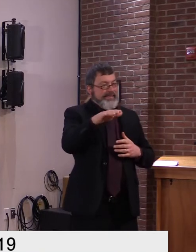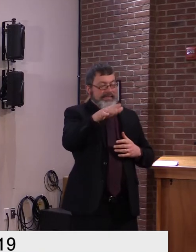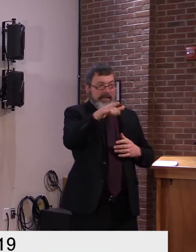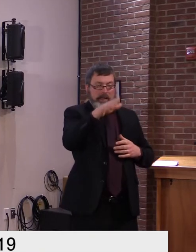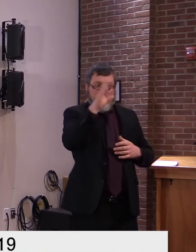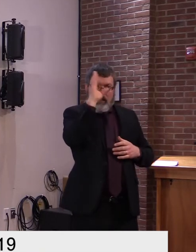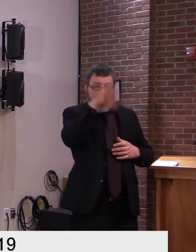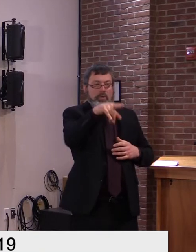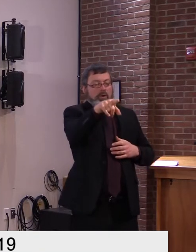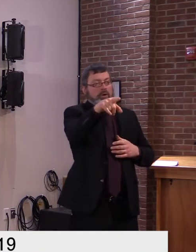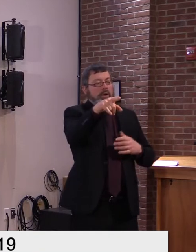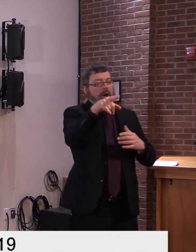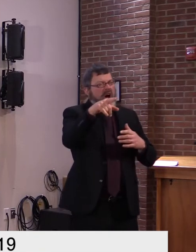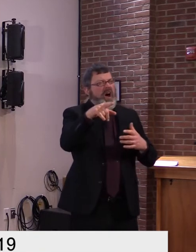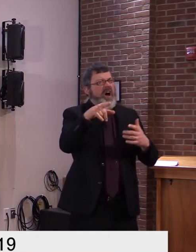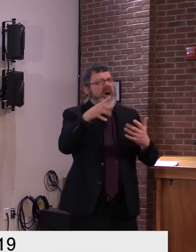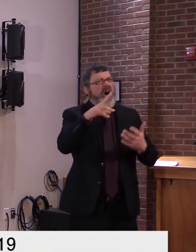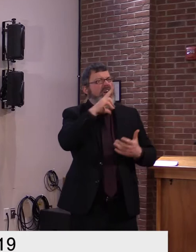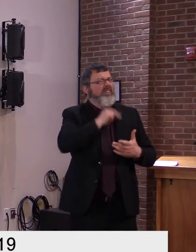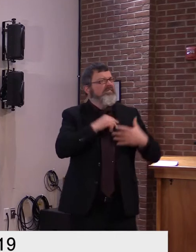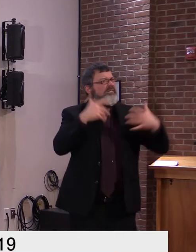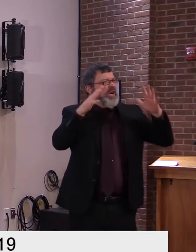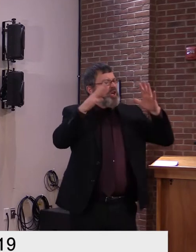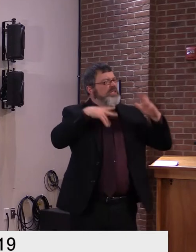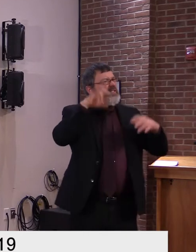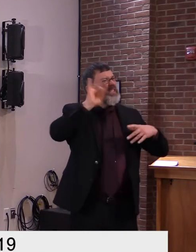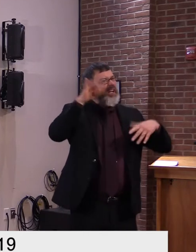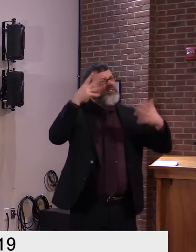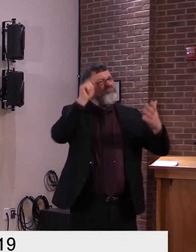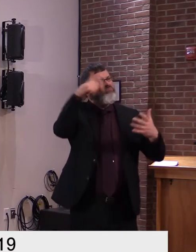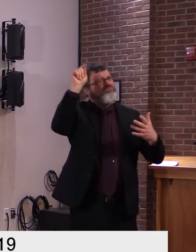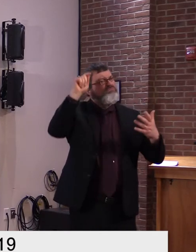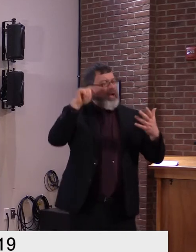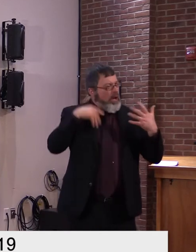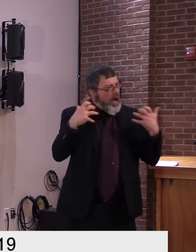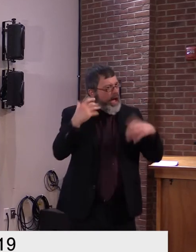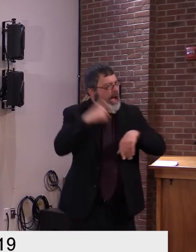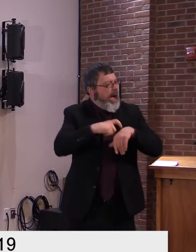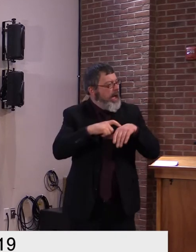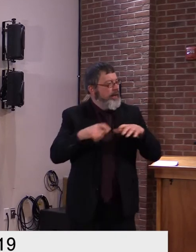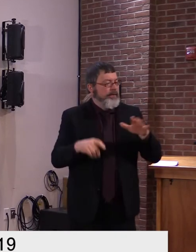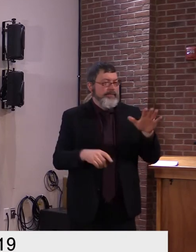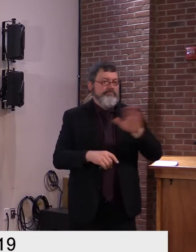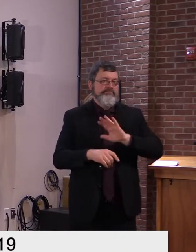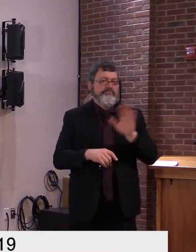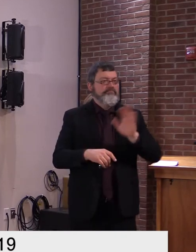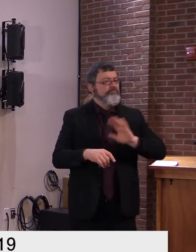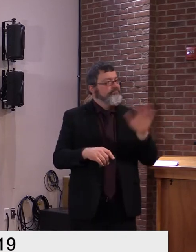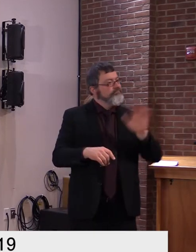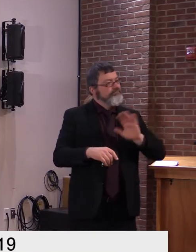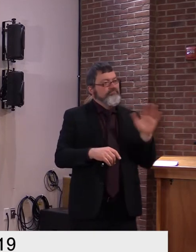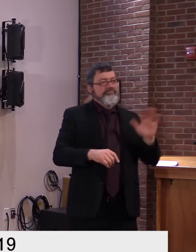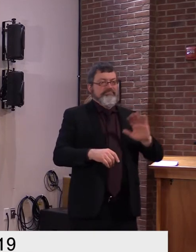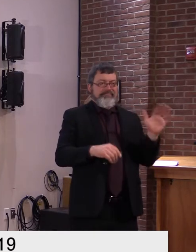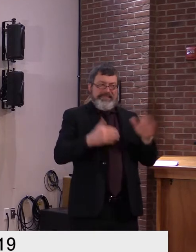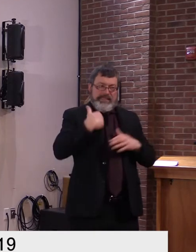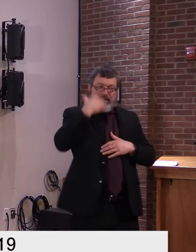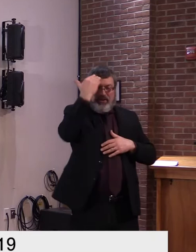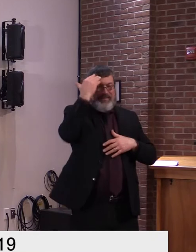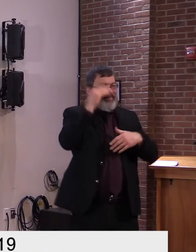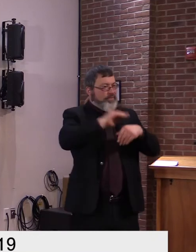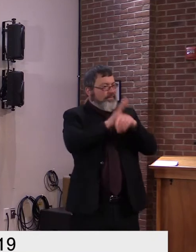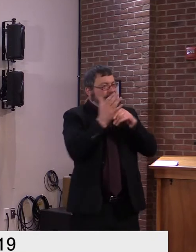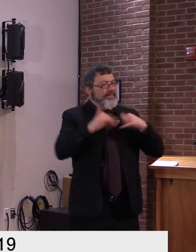calls for us to avoid social gatherings, and the CDC has said that the safest way to celebrate is to celebrate